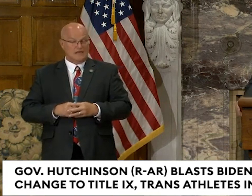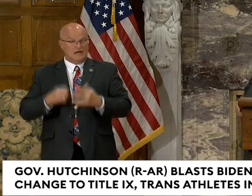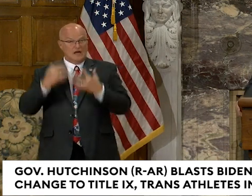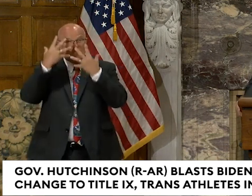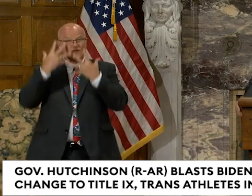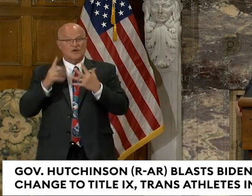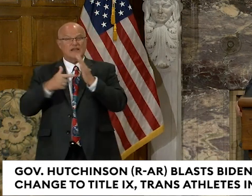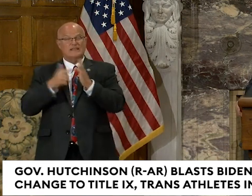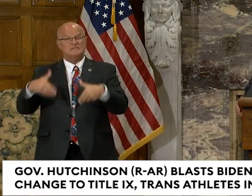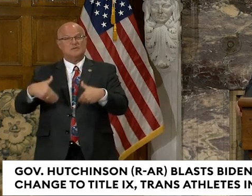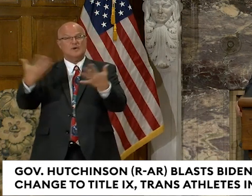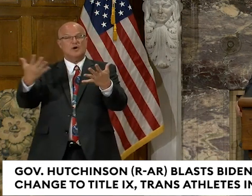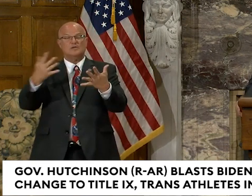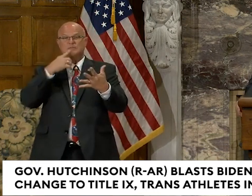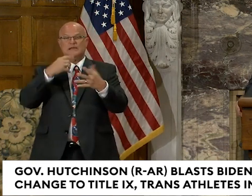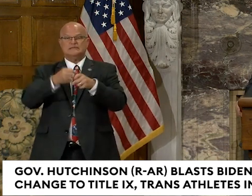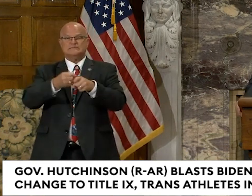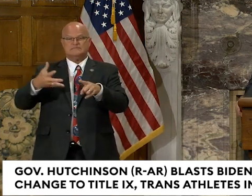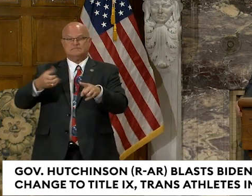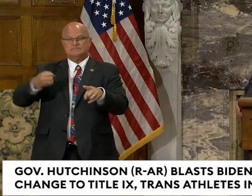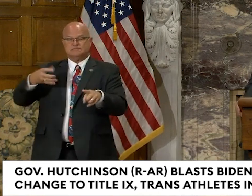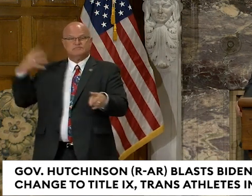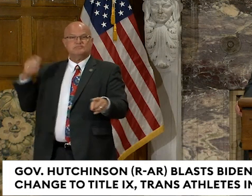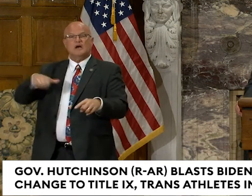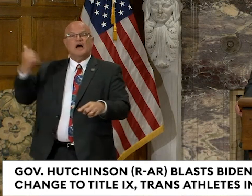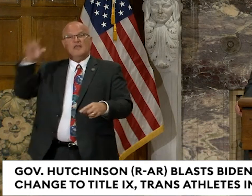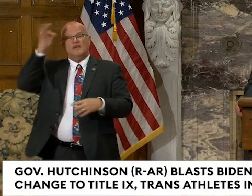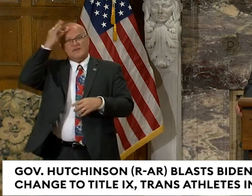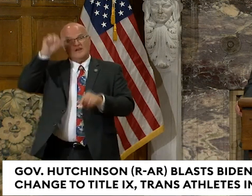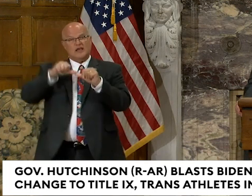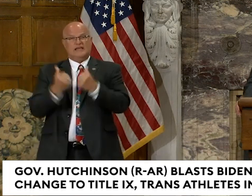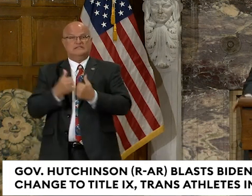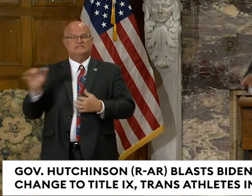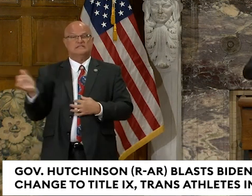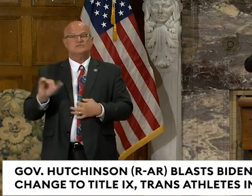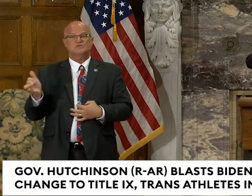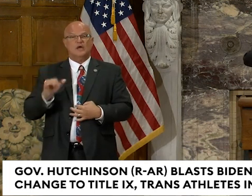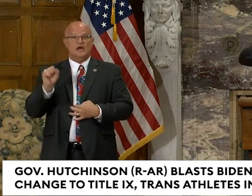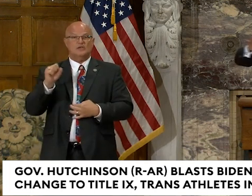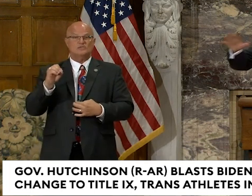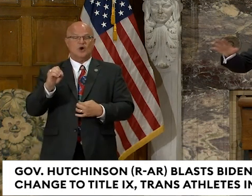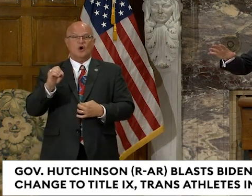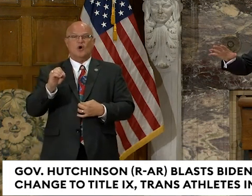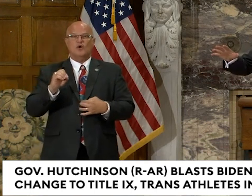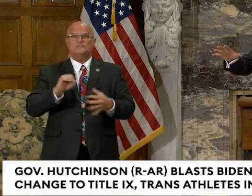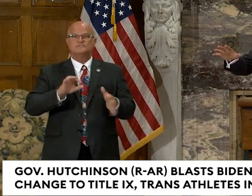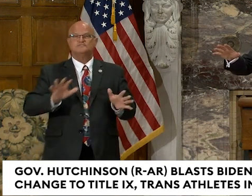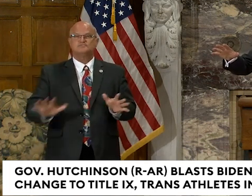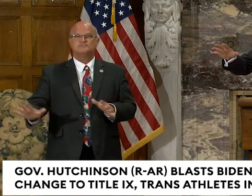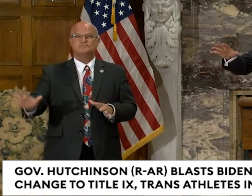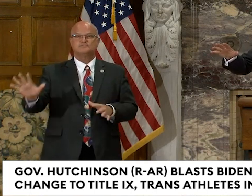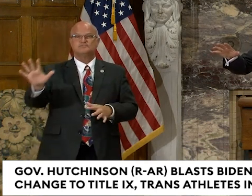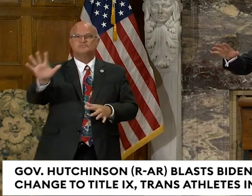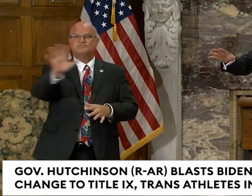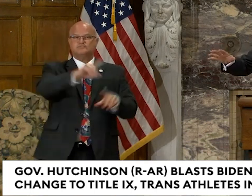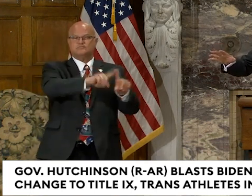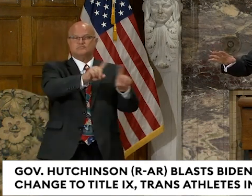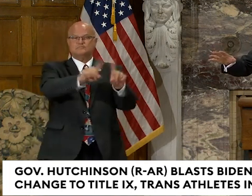Unfortunately, these proposals are being expanded to other federal agencies as well. And so it's going across the